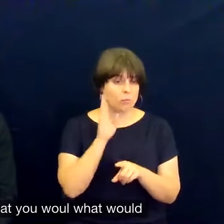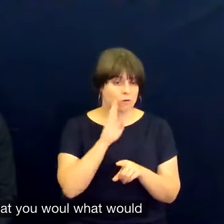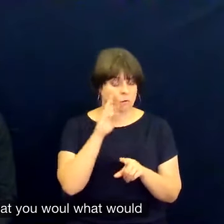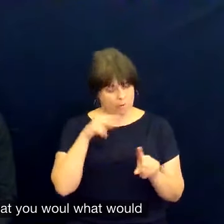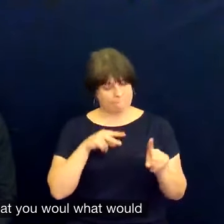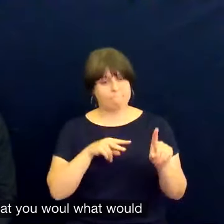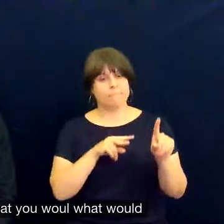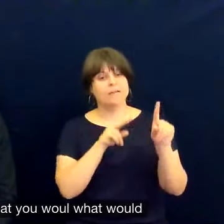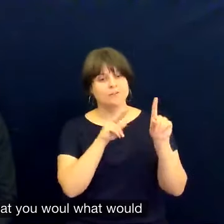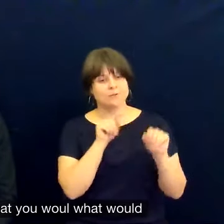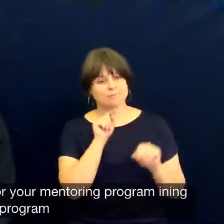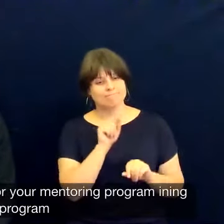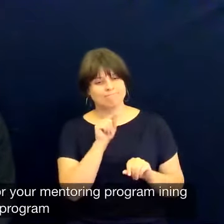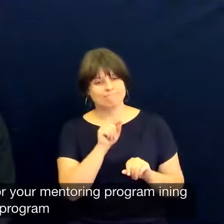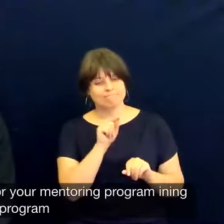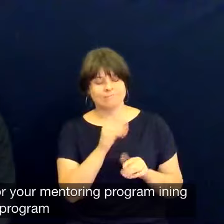mentoring is about,